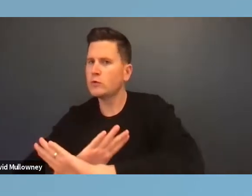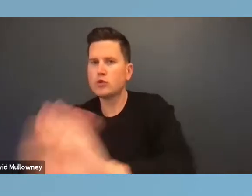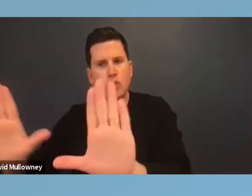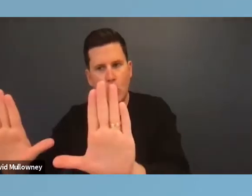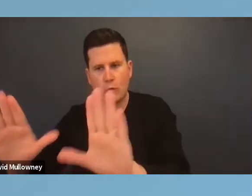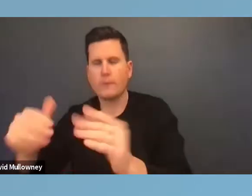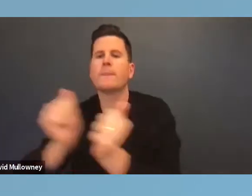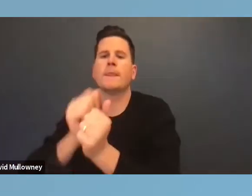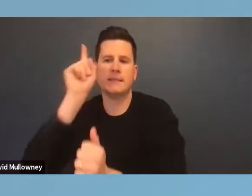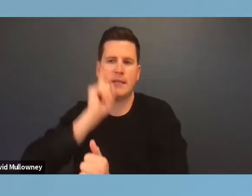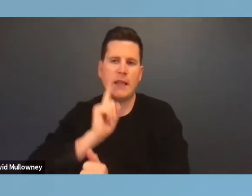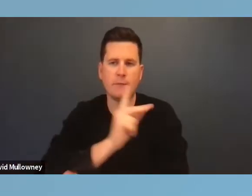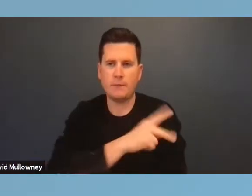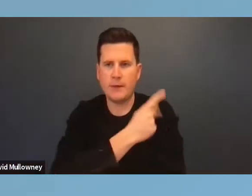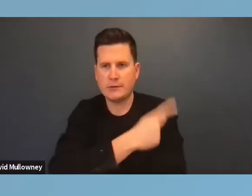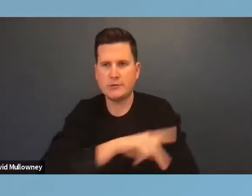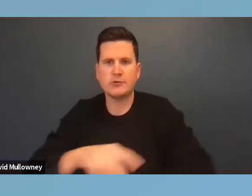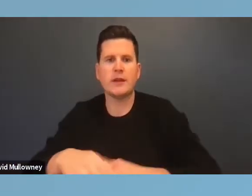appointments.